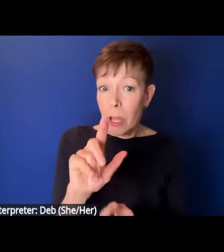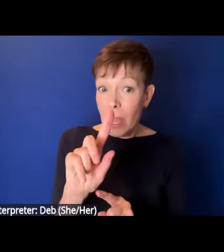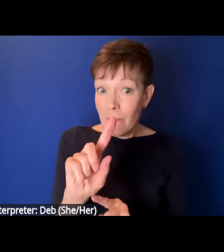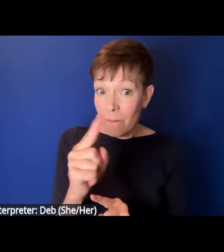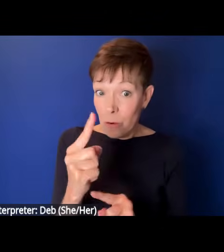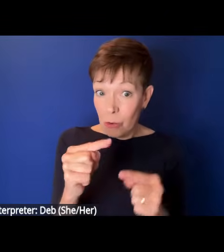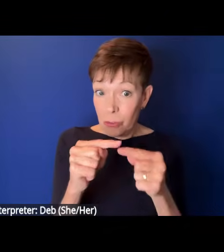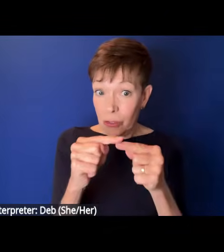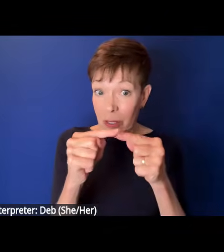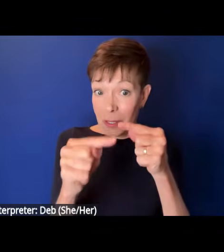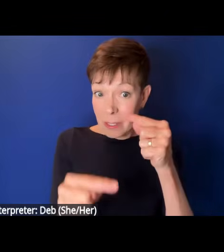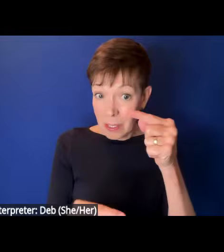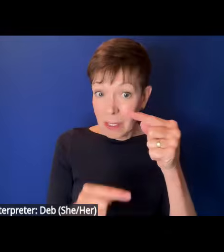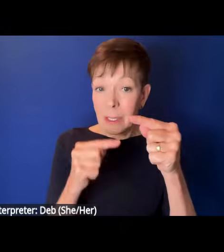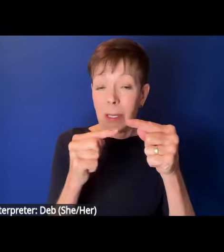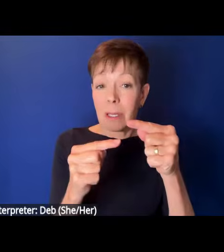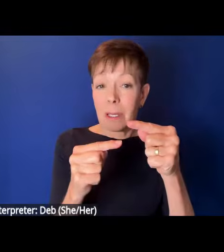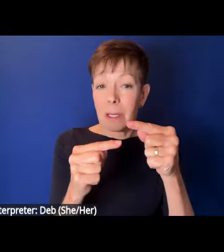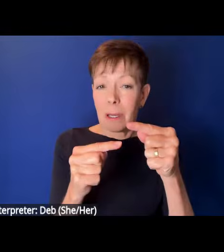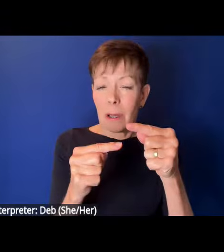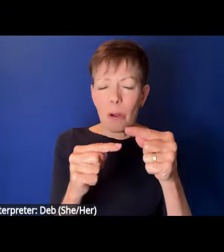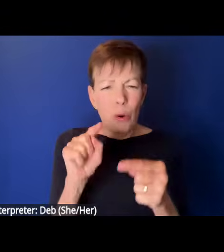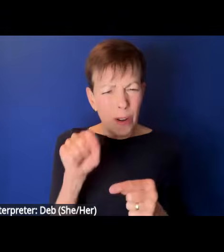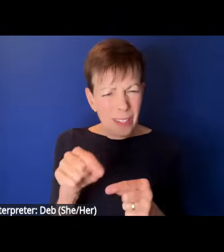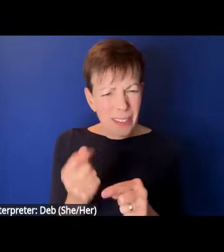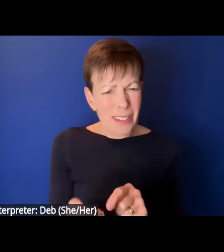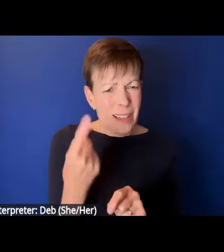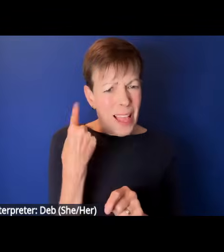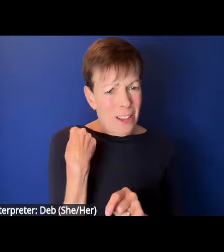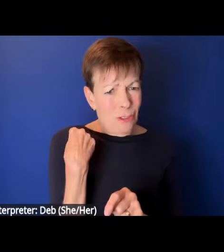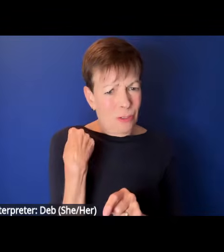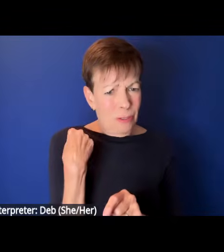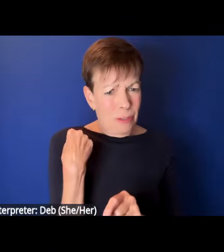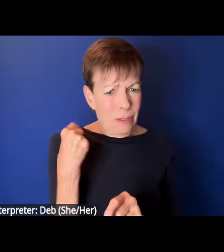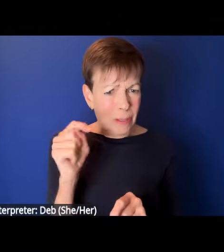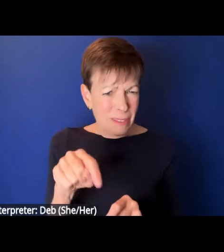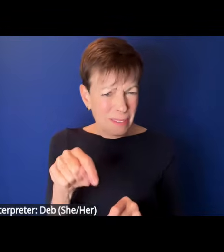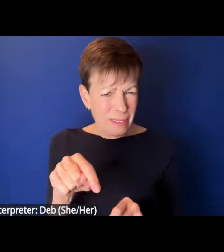June 30th, 2026, or is this the previous year?